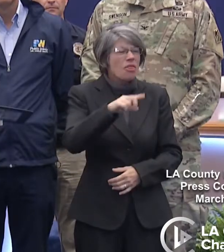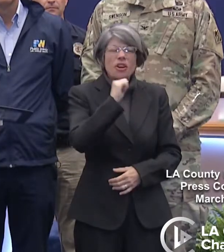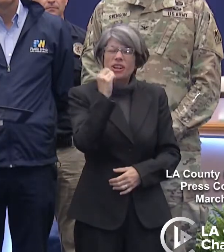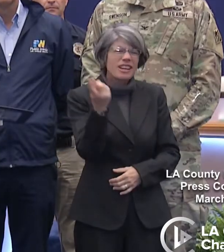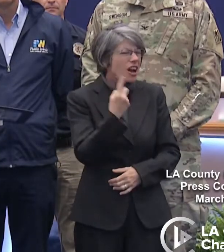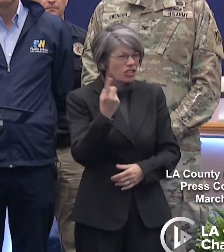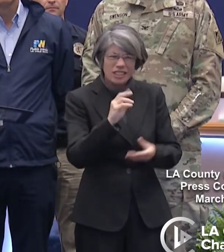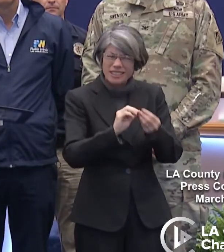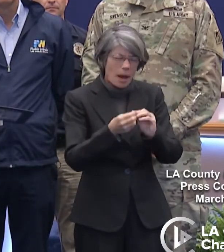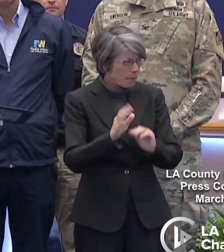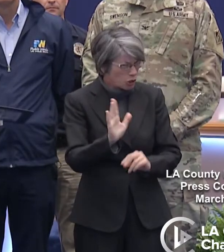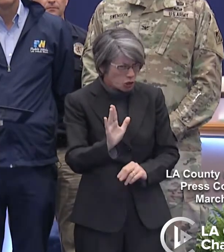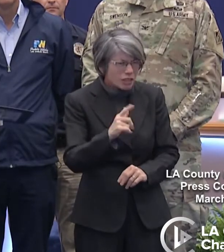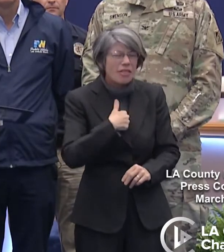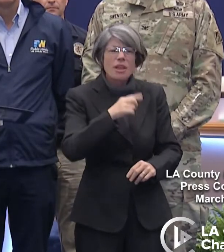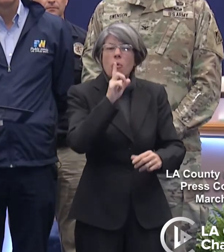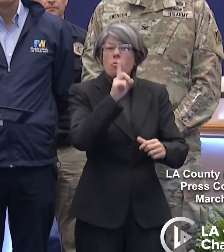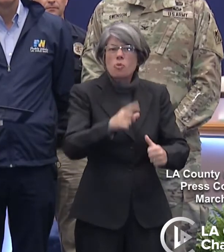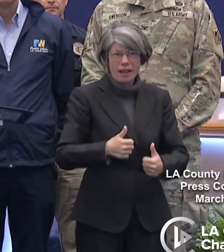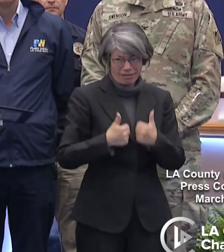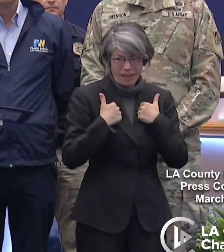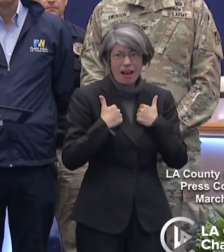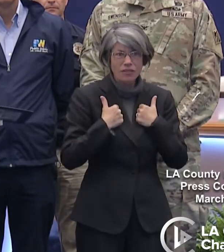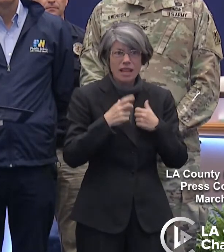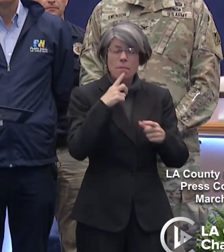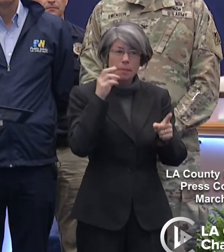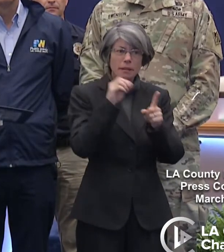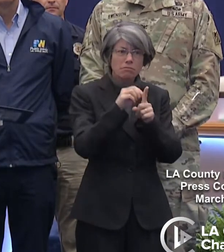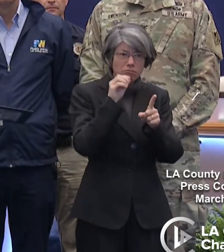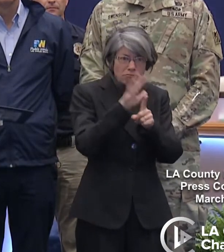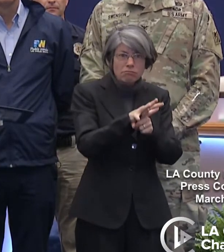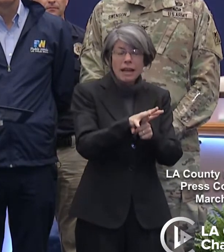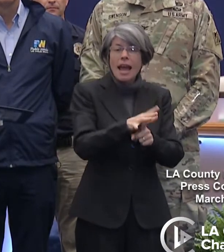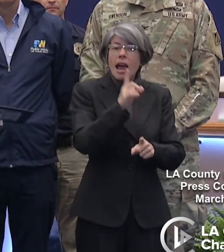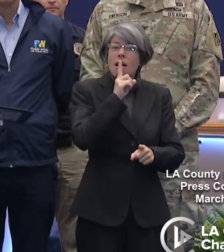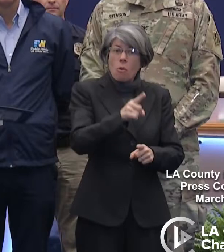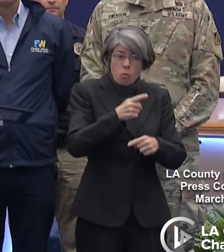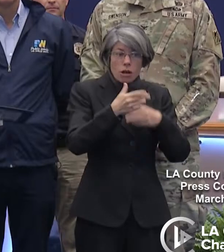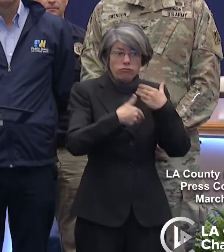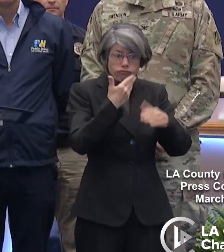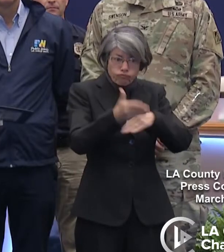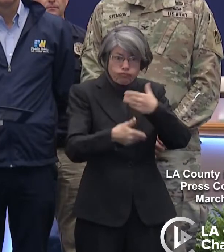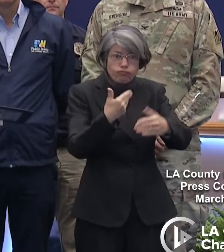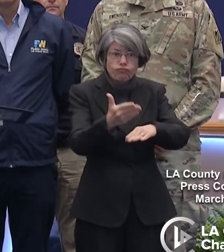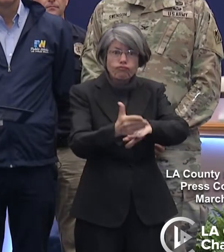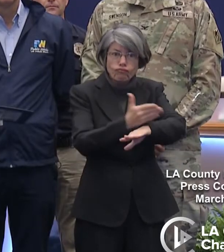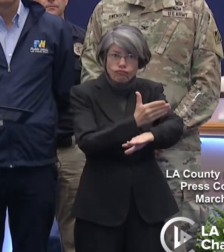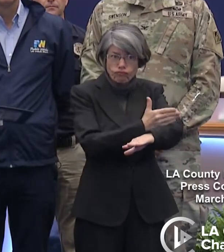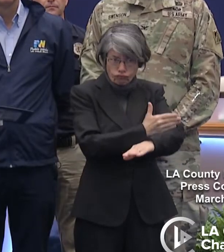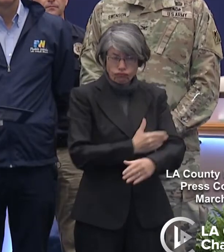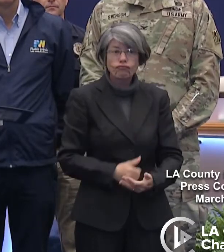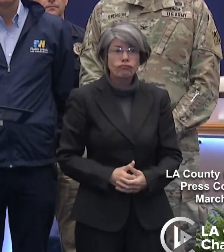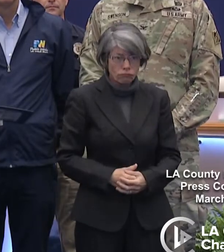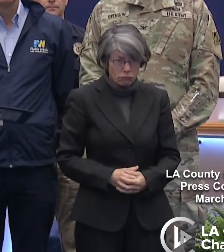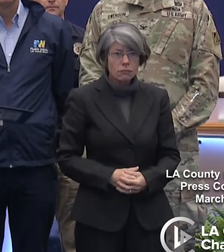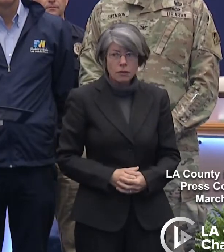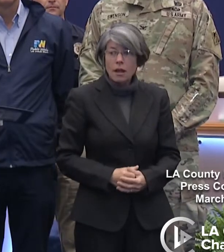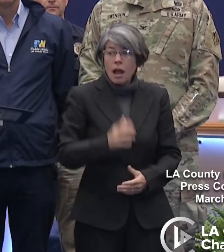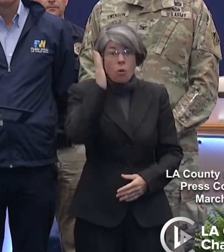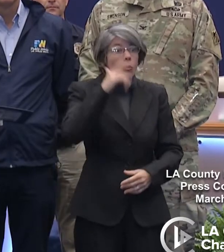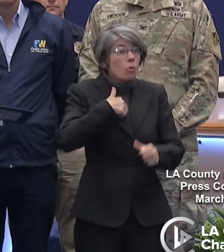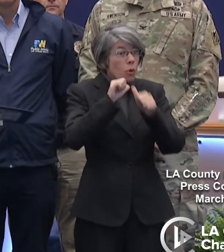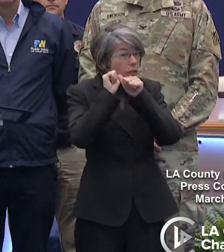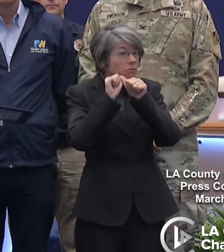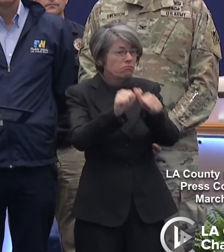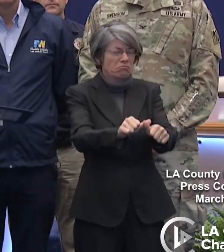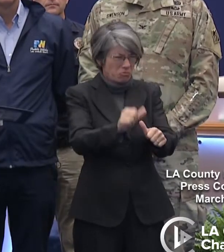numbers. They represent real lives that have been impacted and real progress that is being made. We will continue to keep